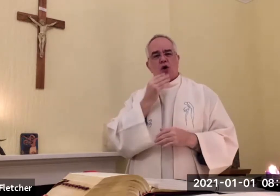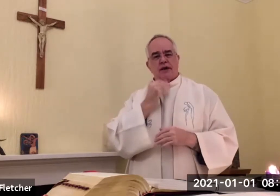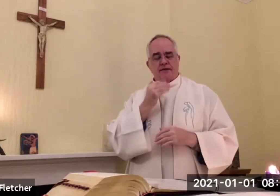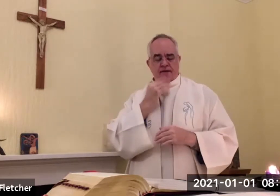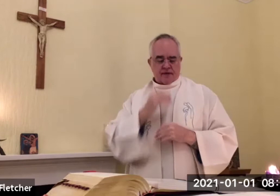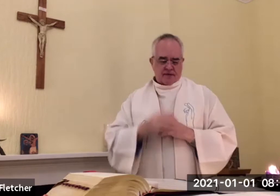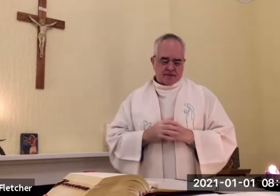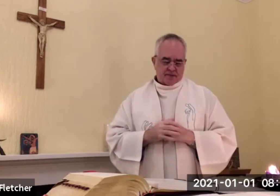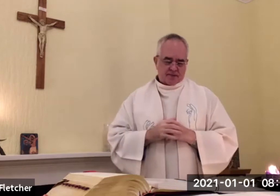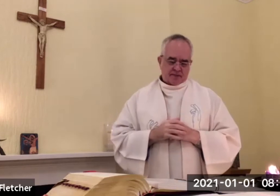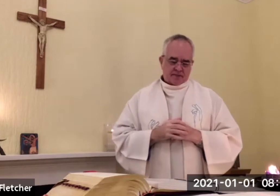Joseph?